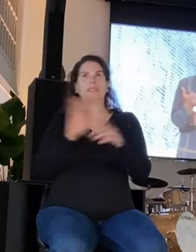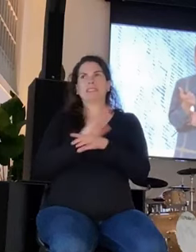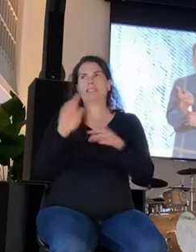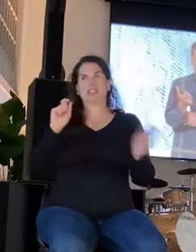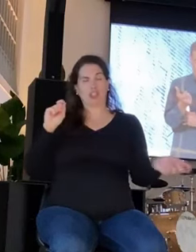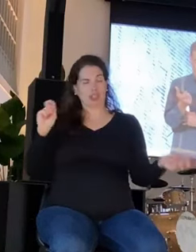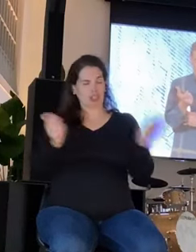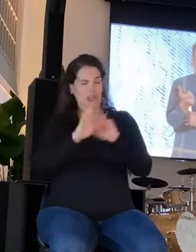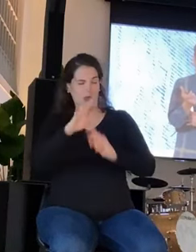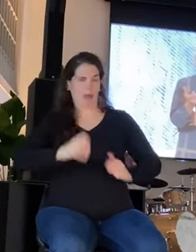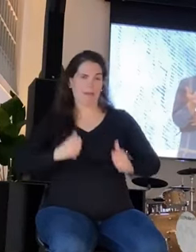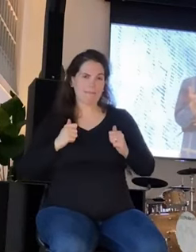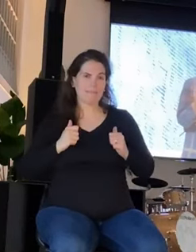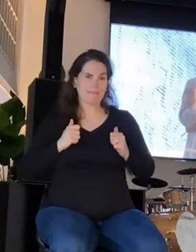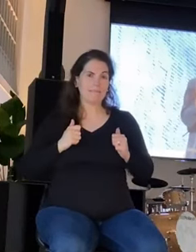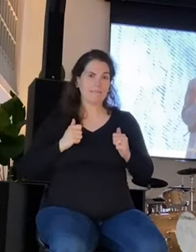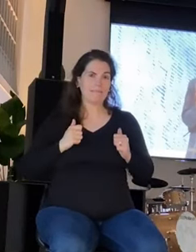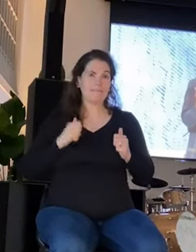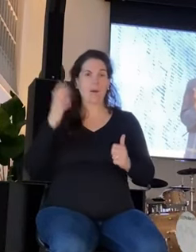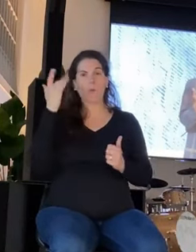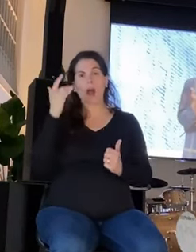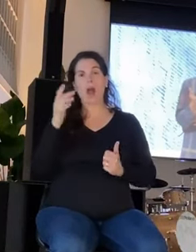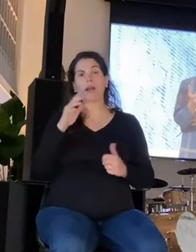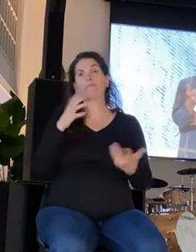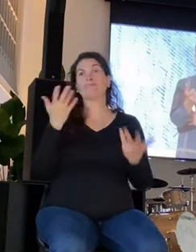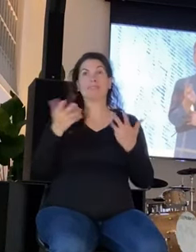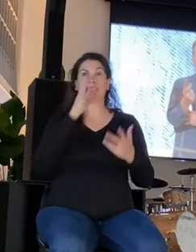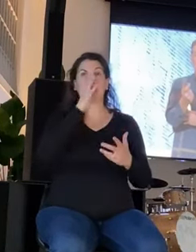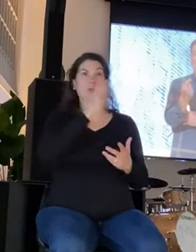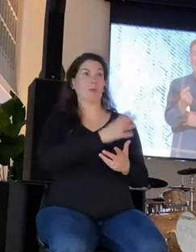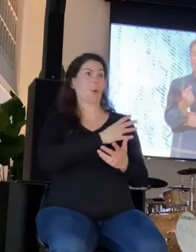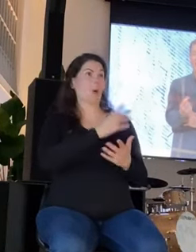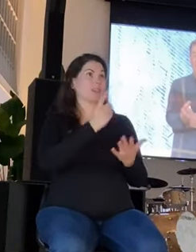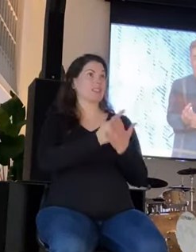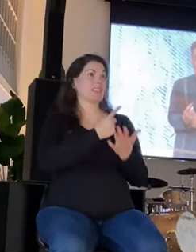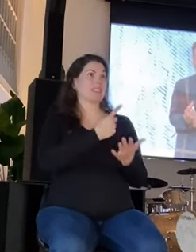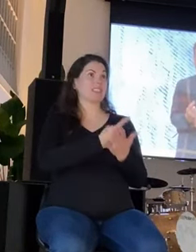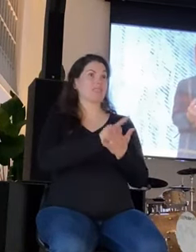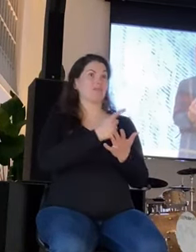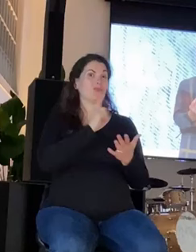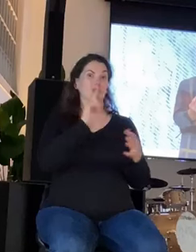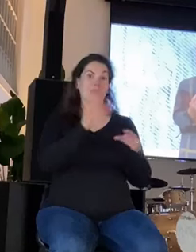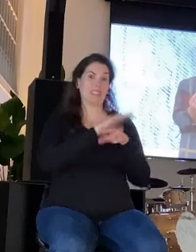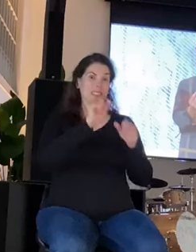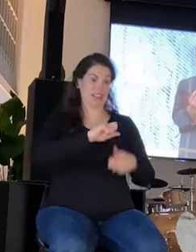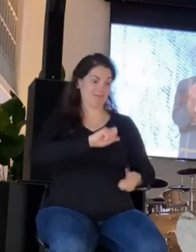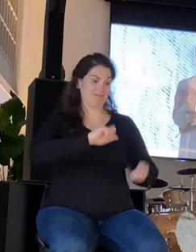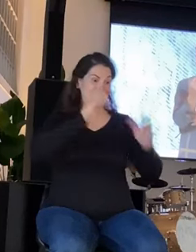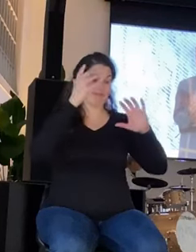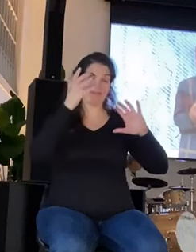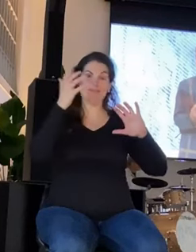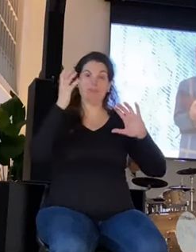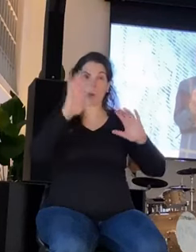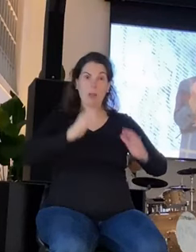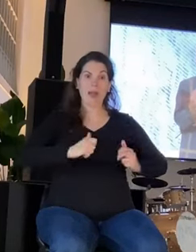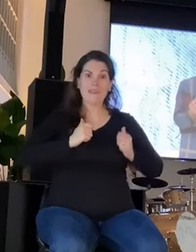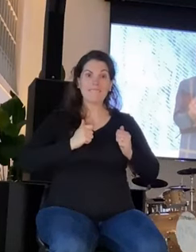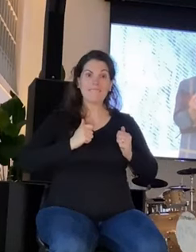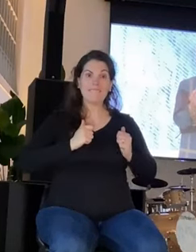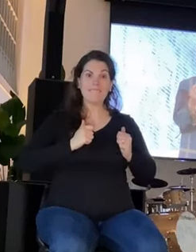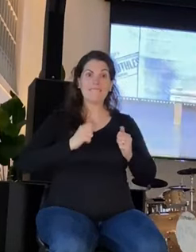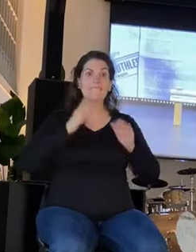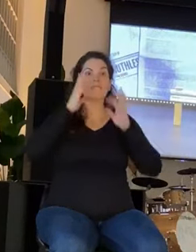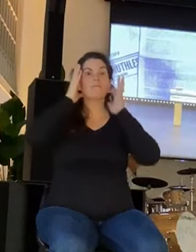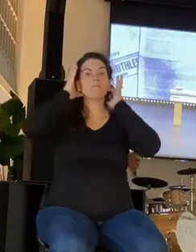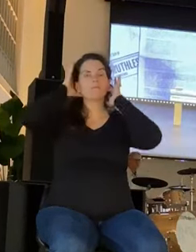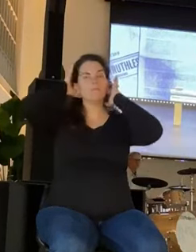Turning point in your life because you've been ignoring something that is catastrophic. And if you're not careful, you're going to